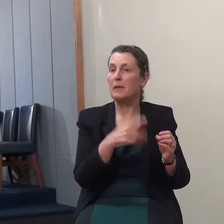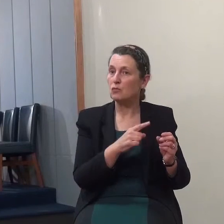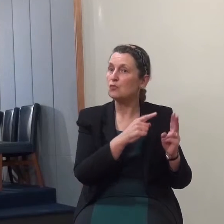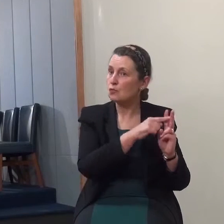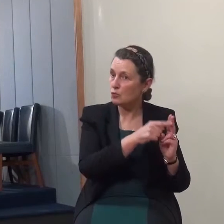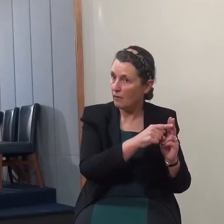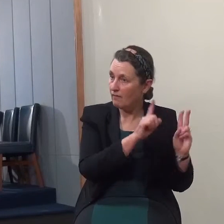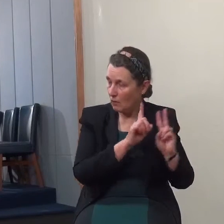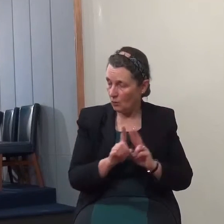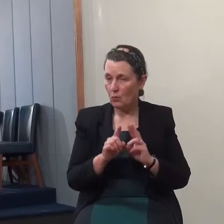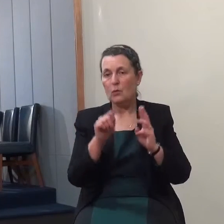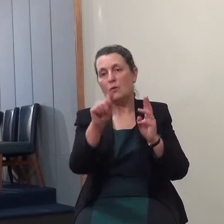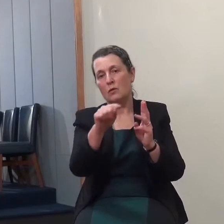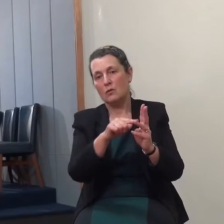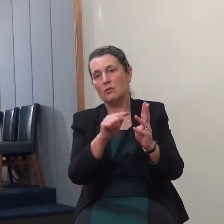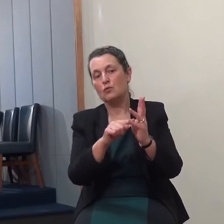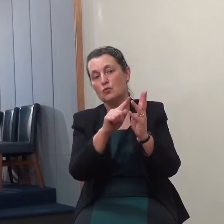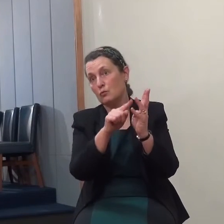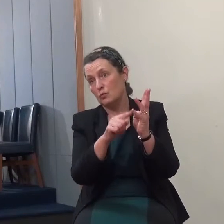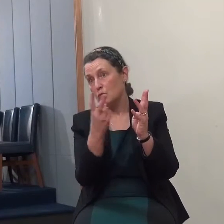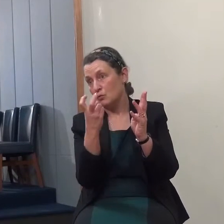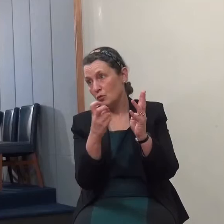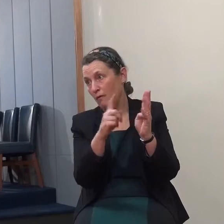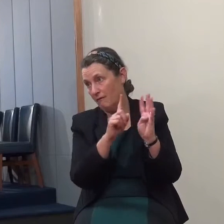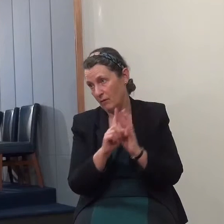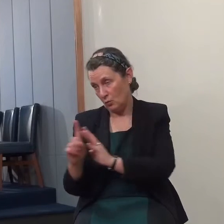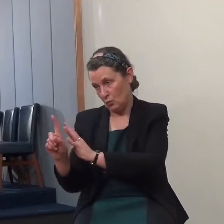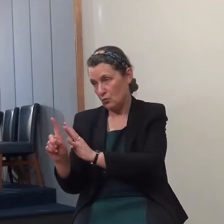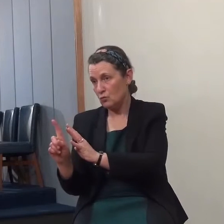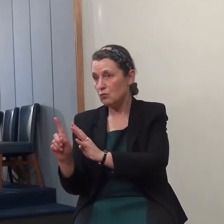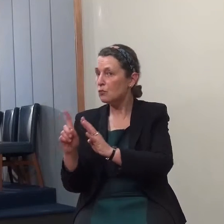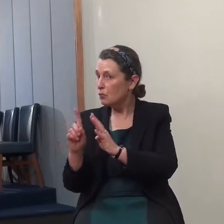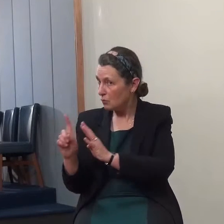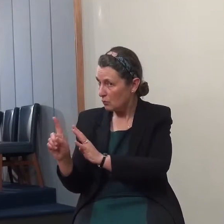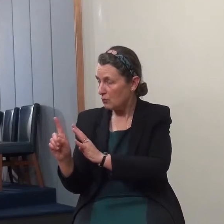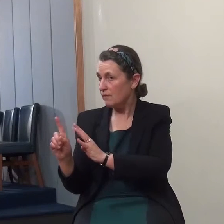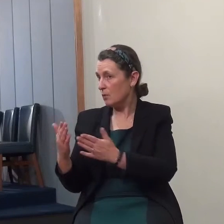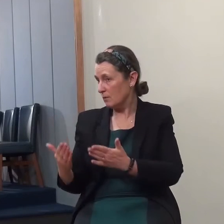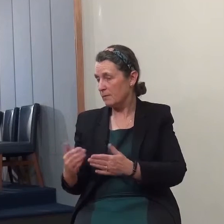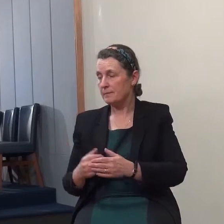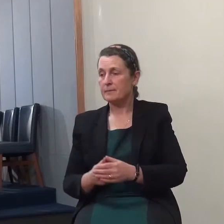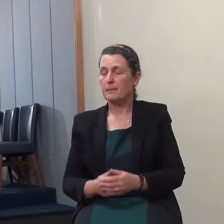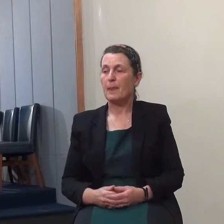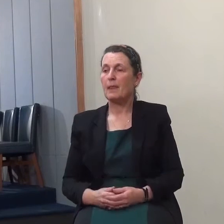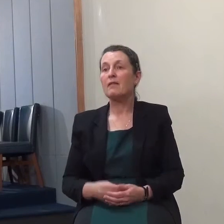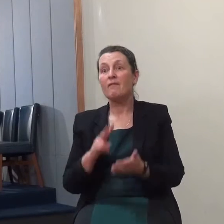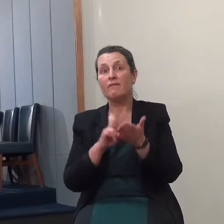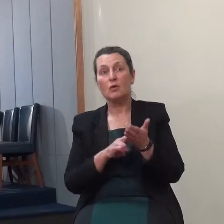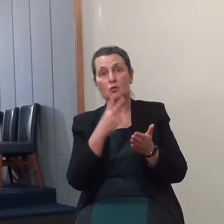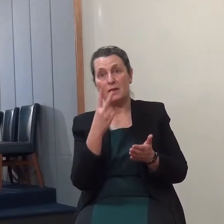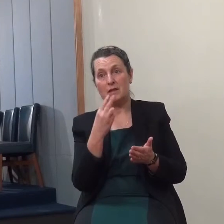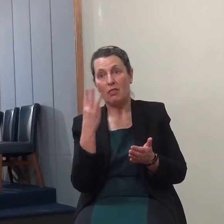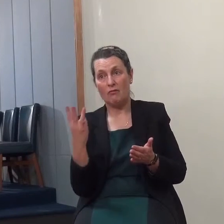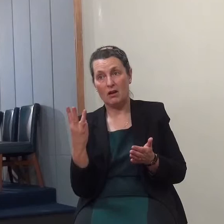look at verse 23. They're with him for the time being. And something happened which has a very formative